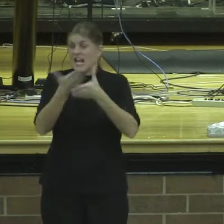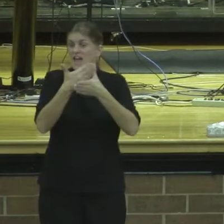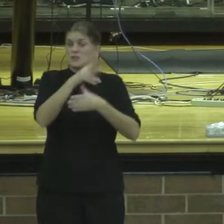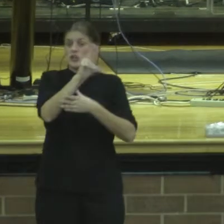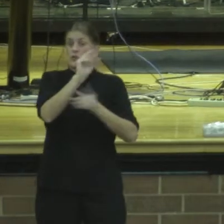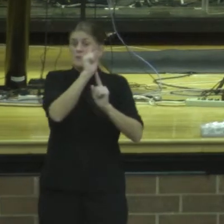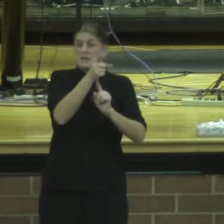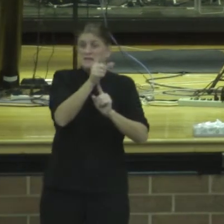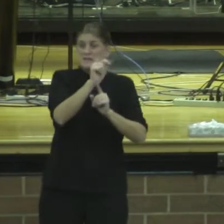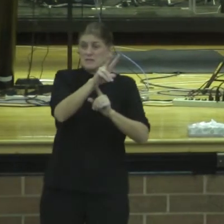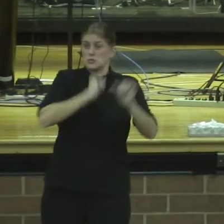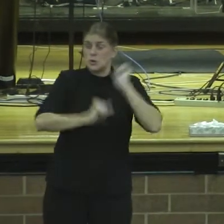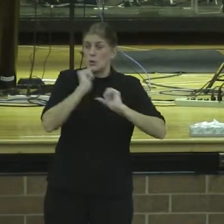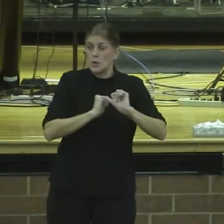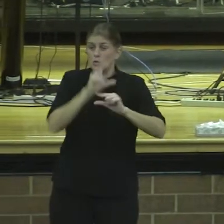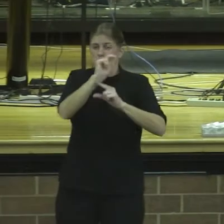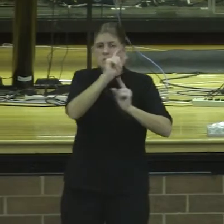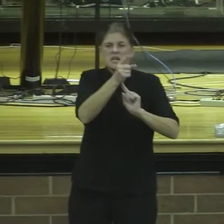sitcom or news channel